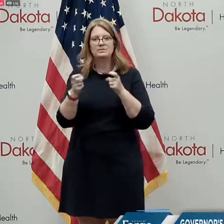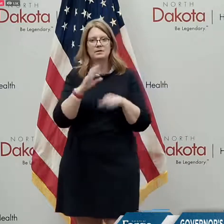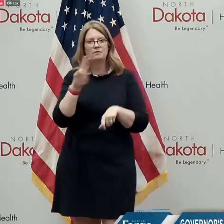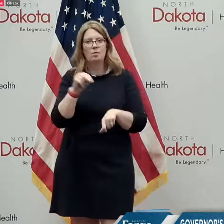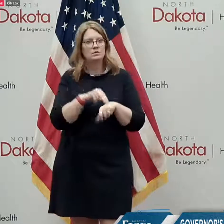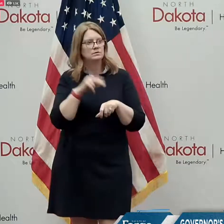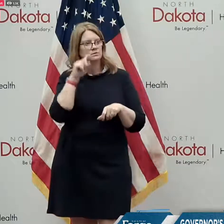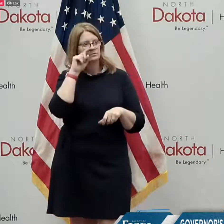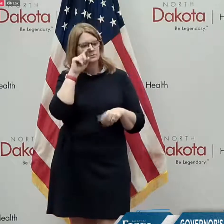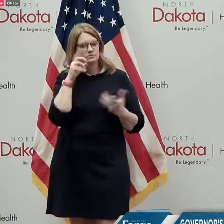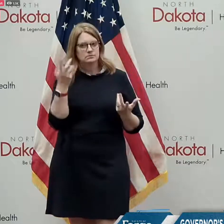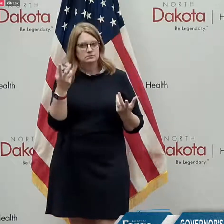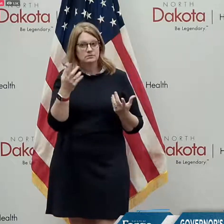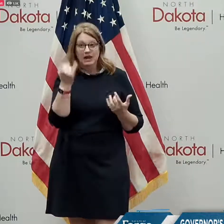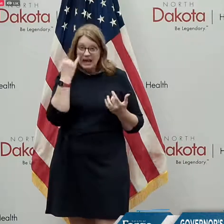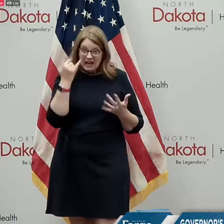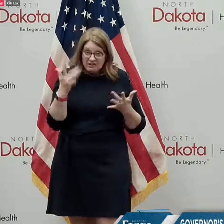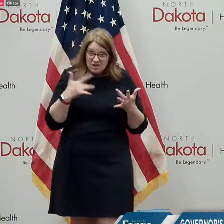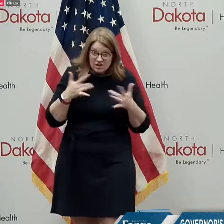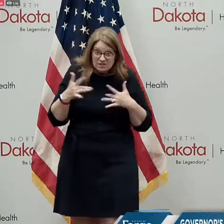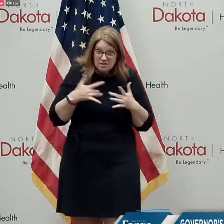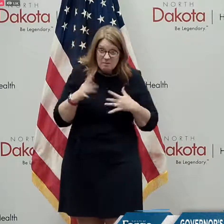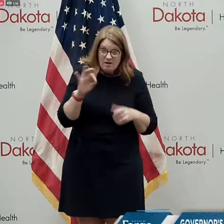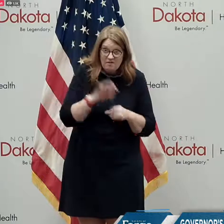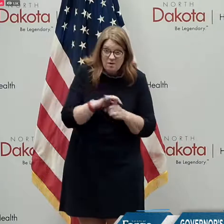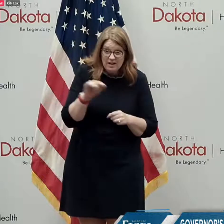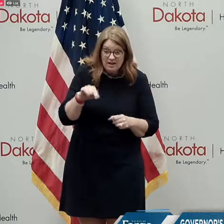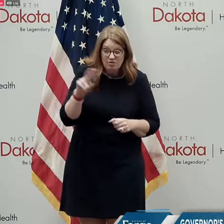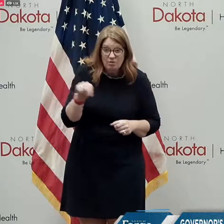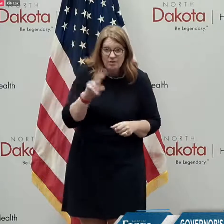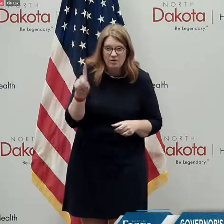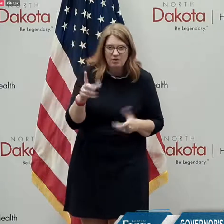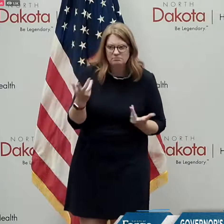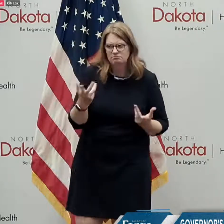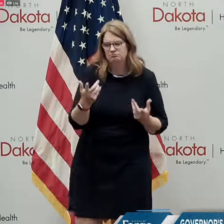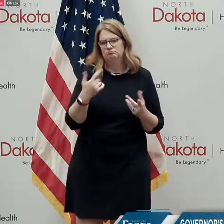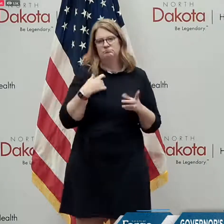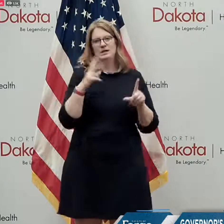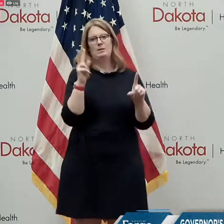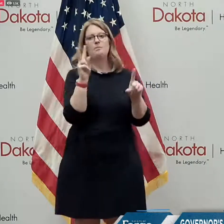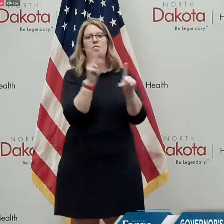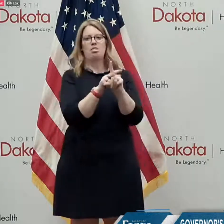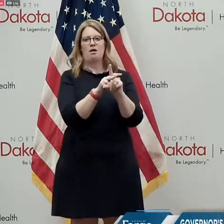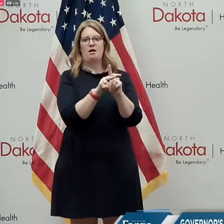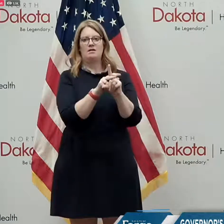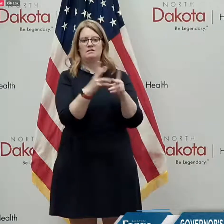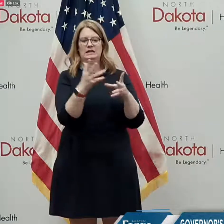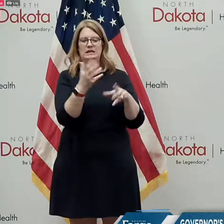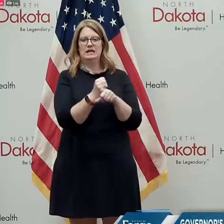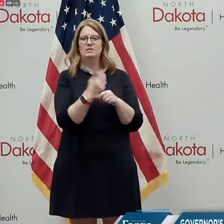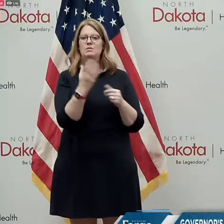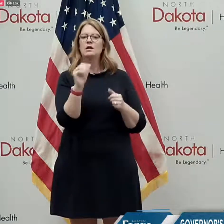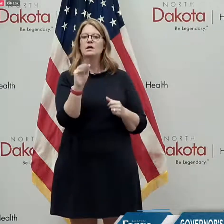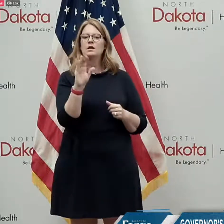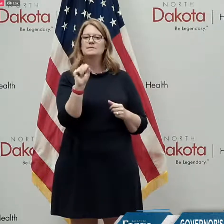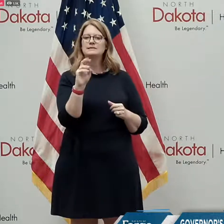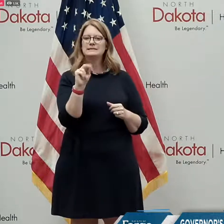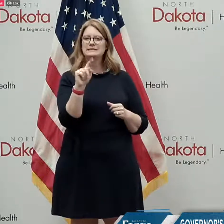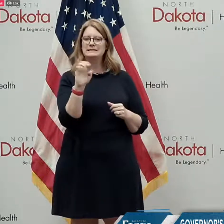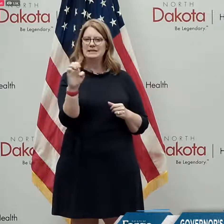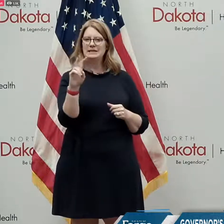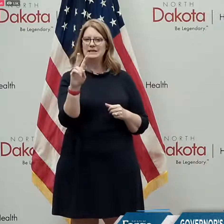course, if someone's concerned about voting in North Dakota, you can always apply for and receive a absentee ballot